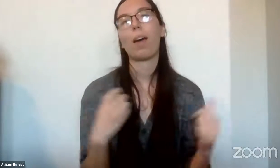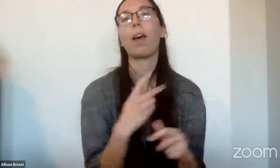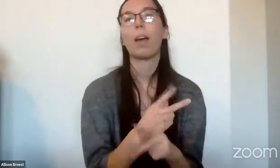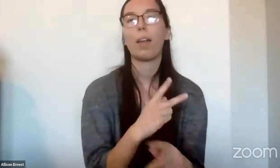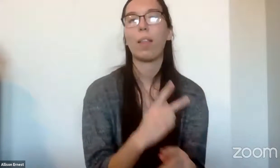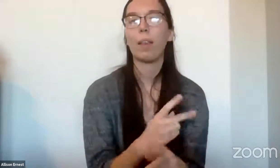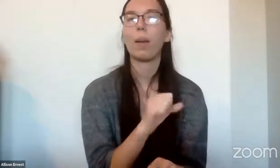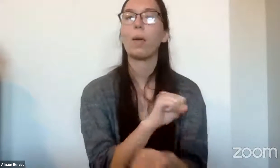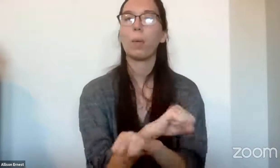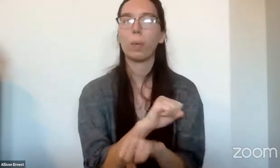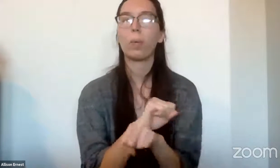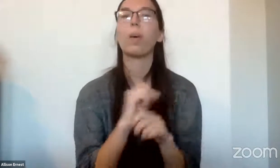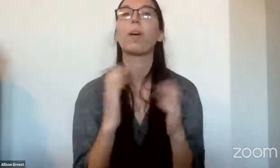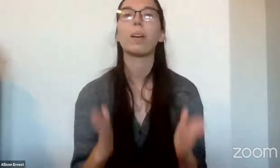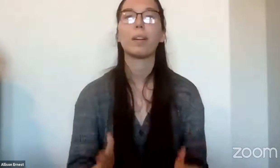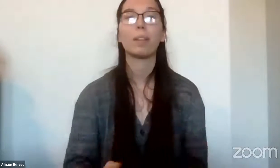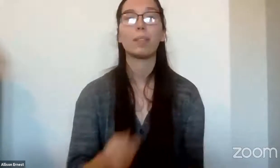Here we go.